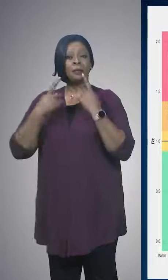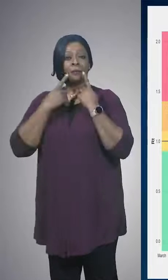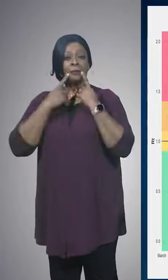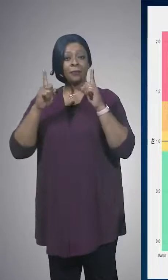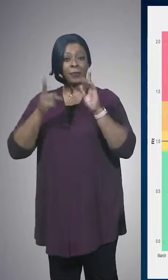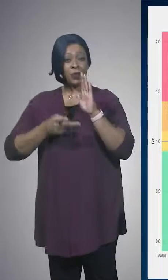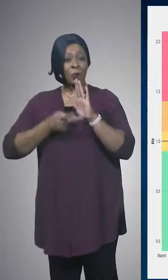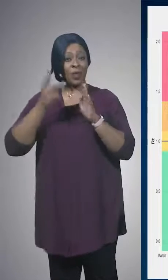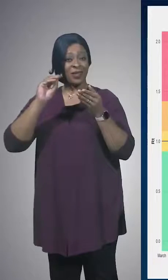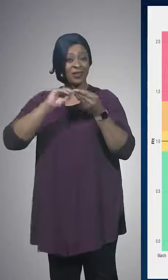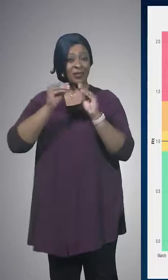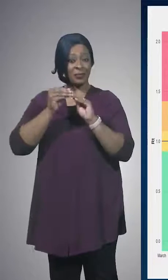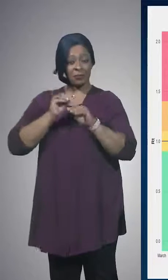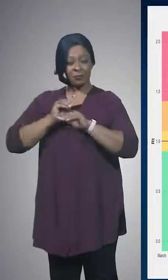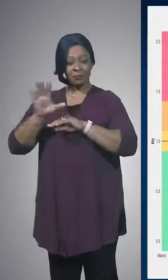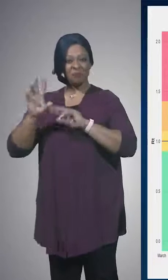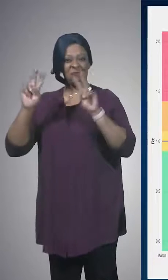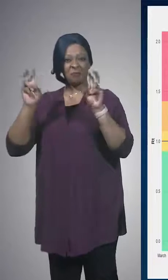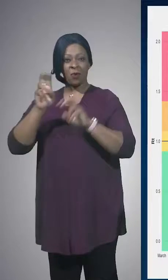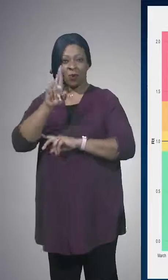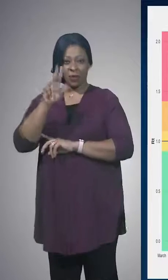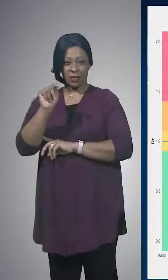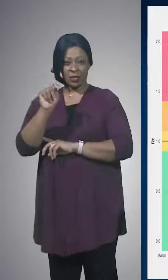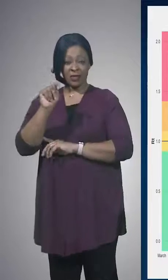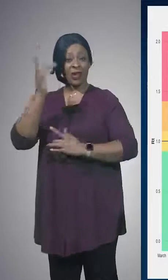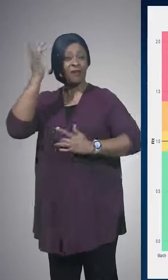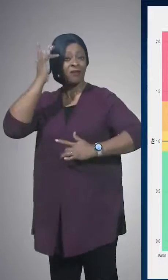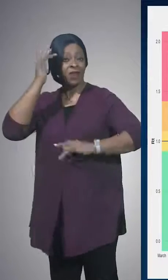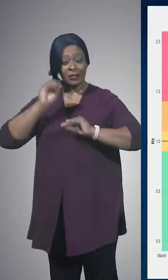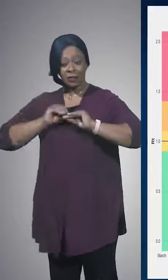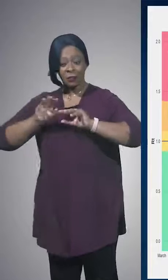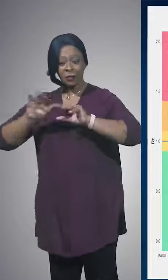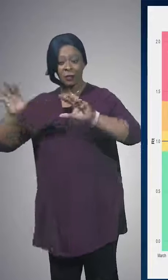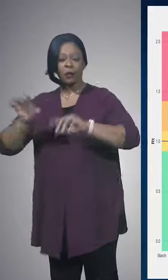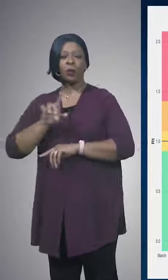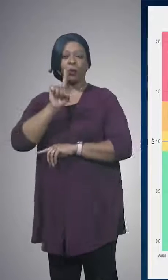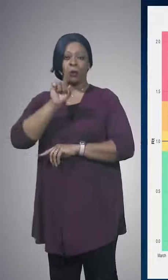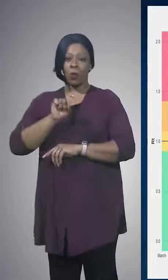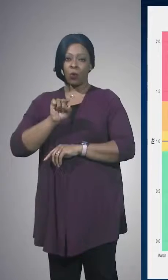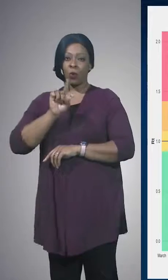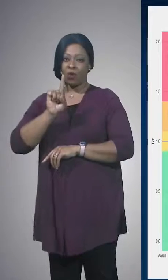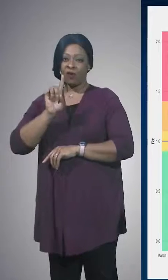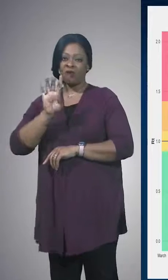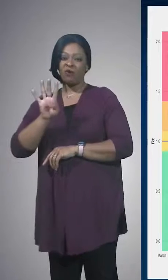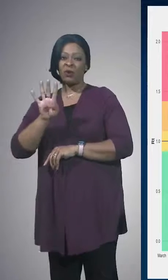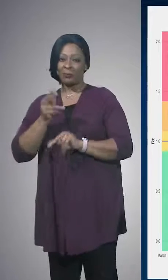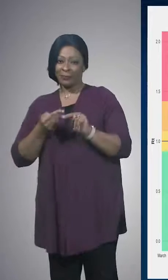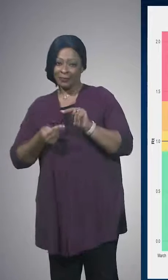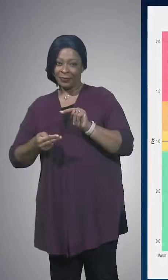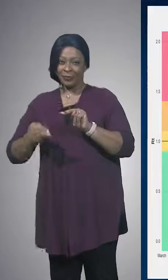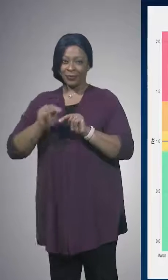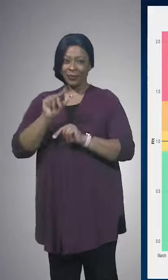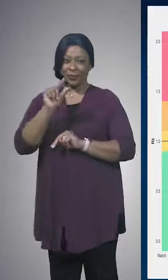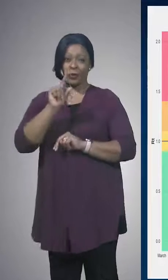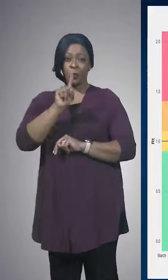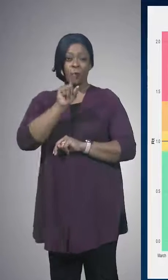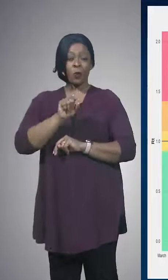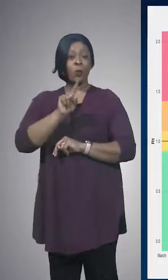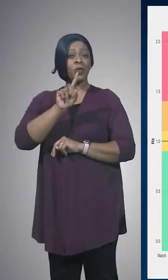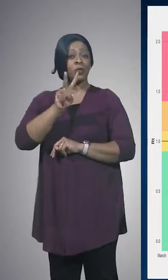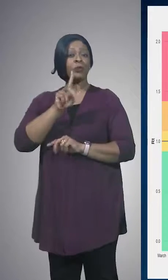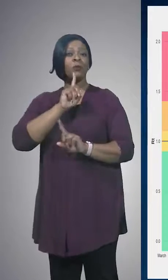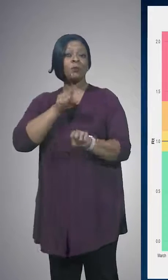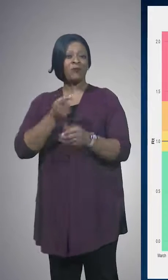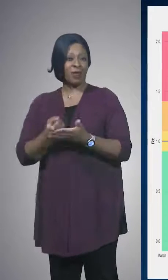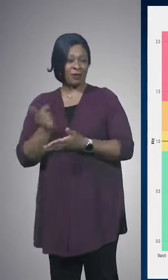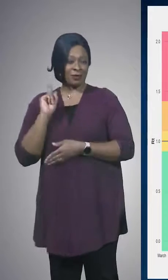reproductive number, or RT, of the virus is now 1.14, a slight increase from 1.12 reported last